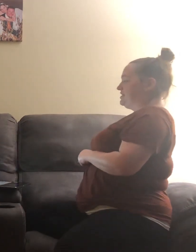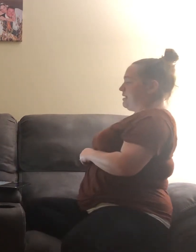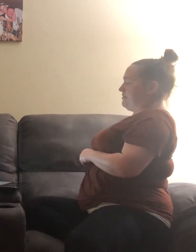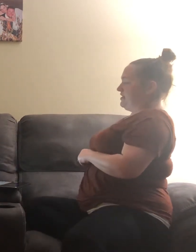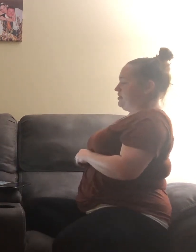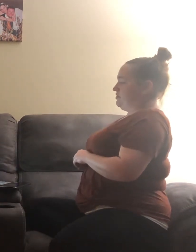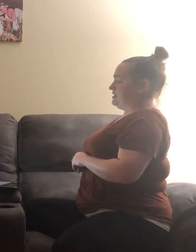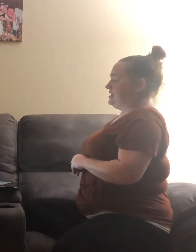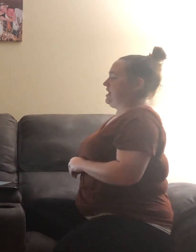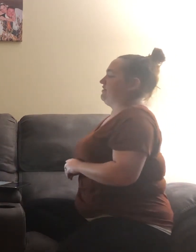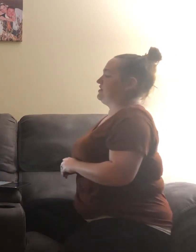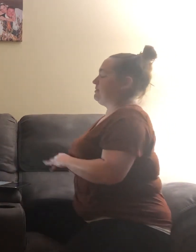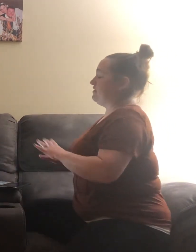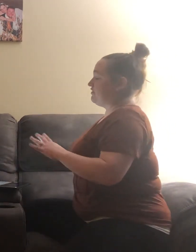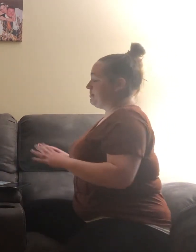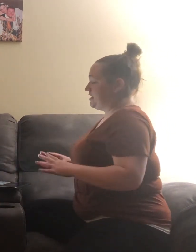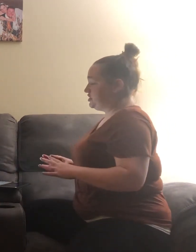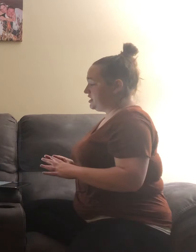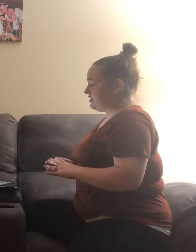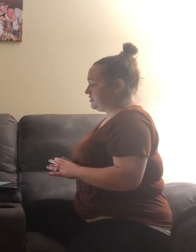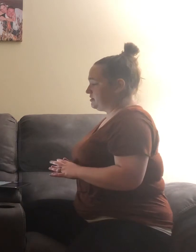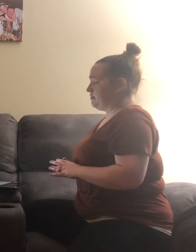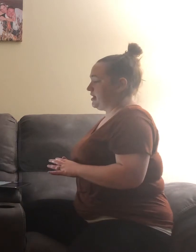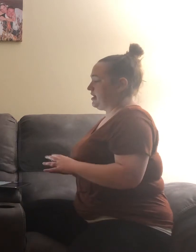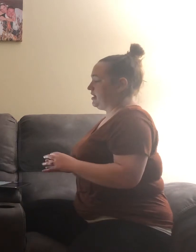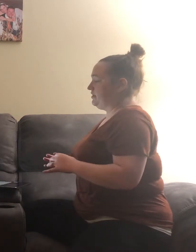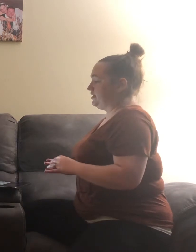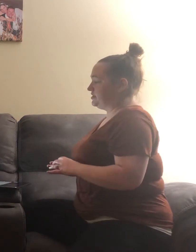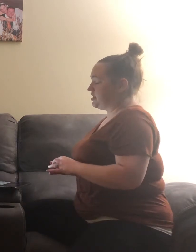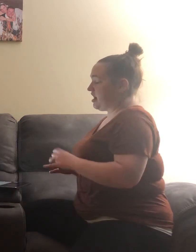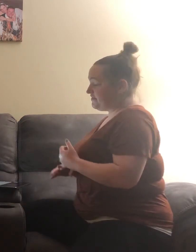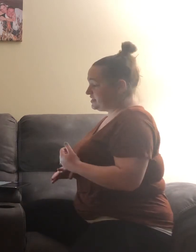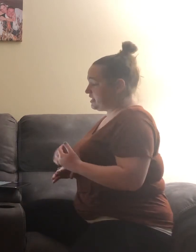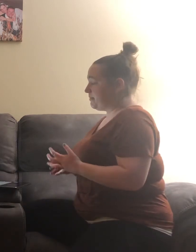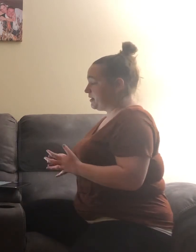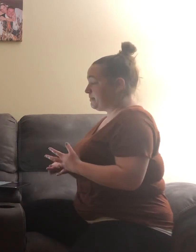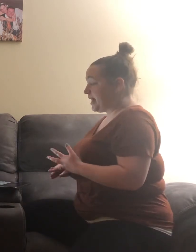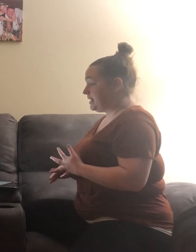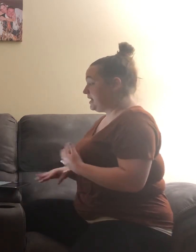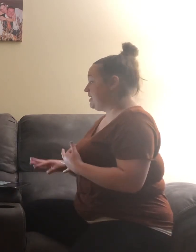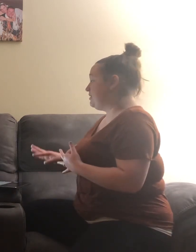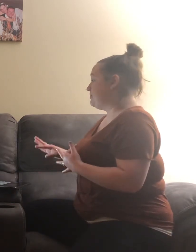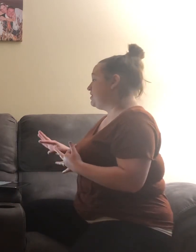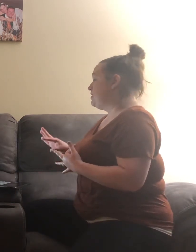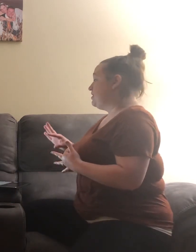of it, you can see kind of some information, and there's the office number, my name,